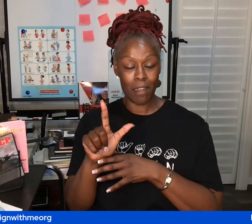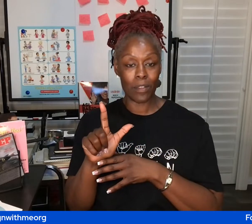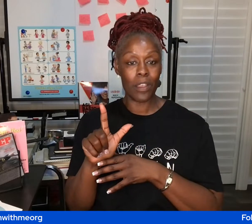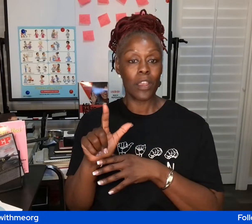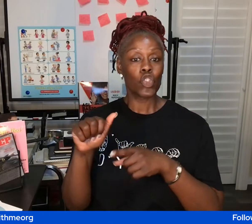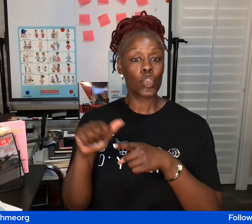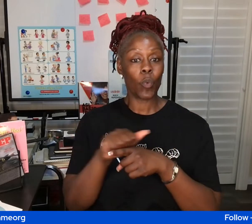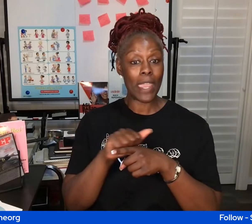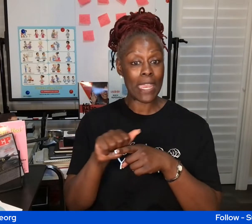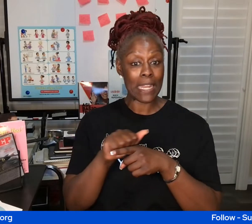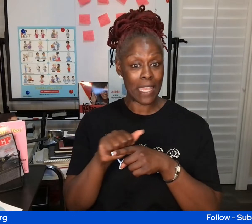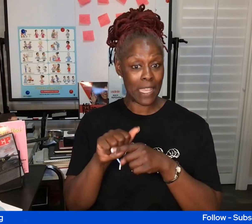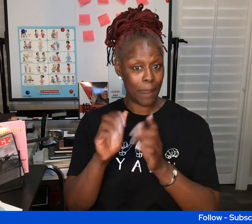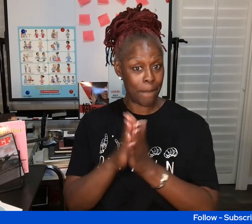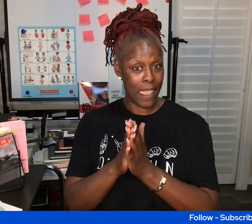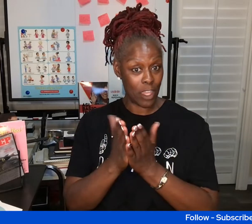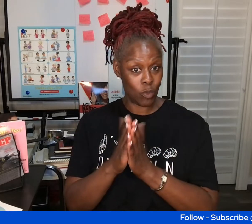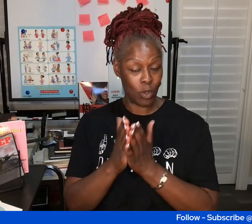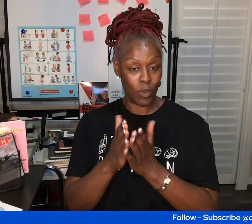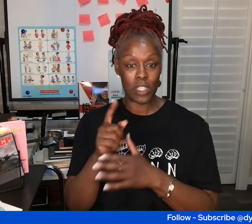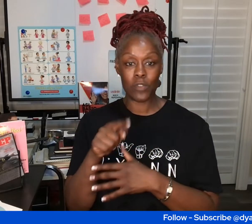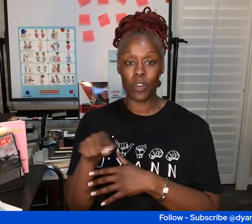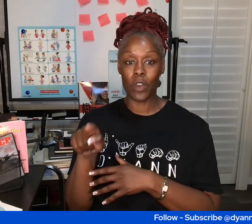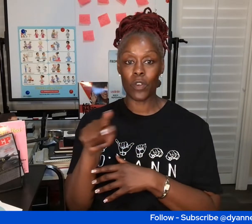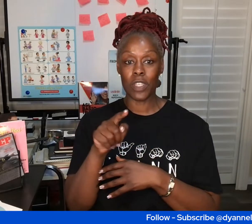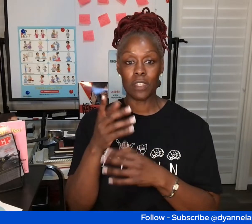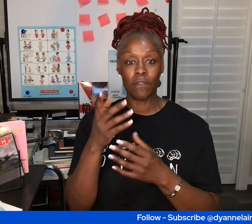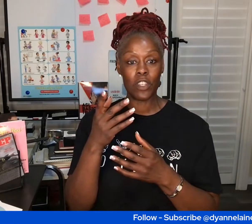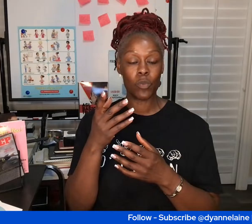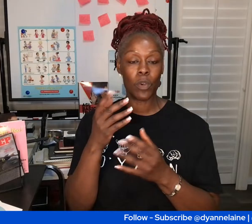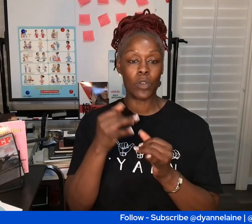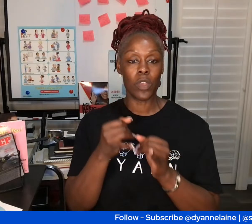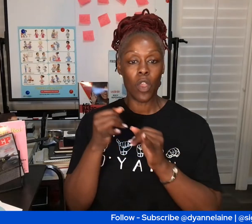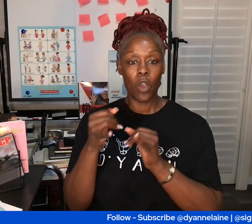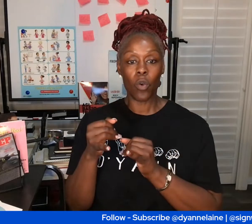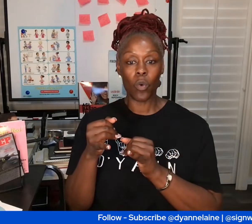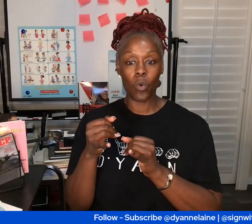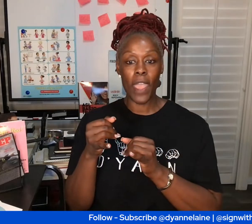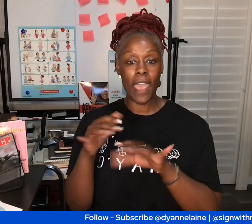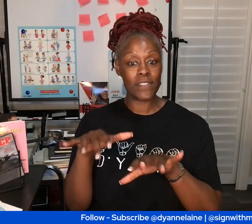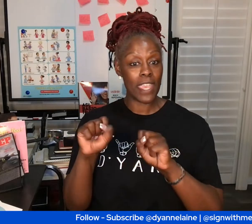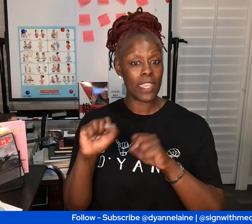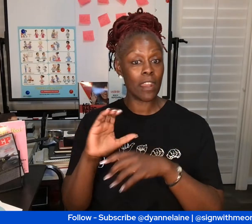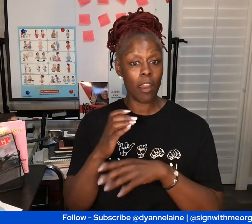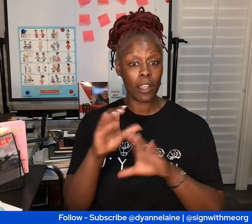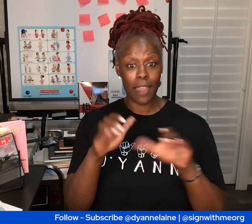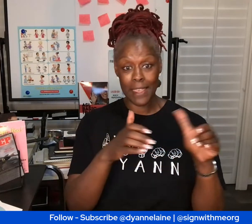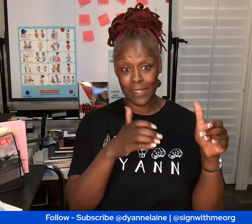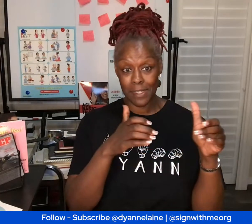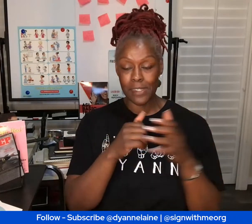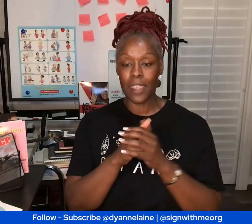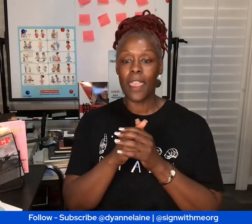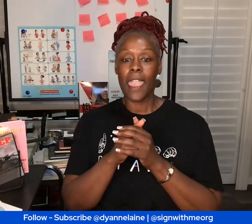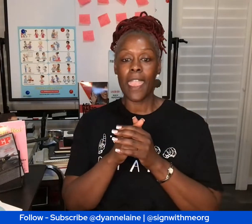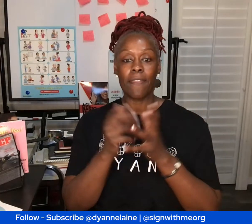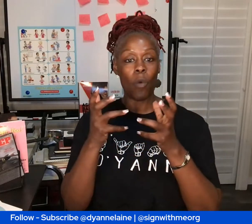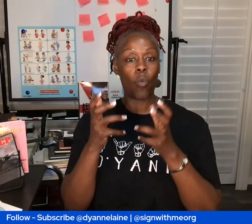ASL training manual, and it's for those individuals who have taken our classes and that want